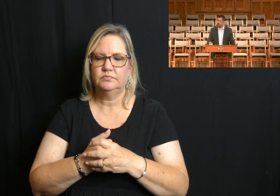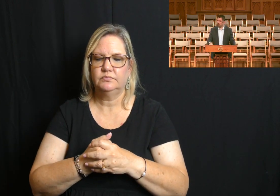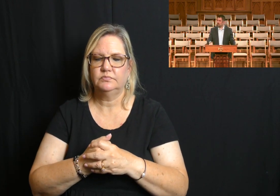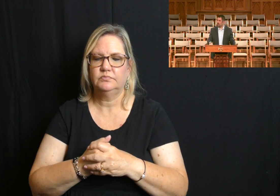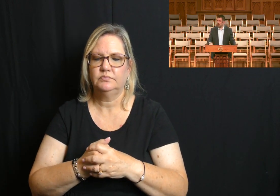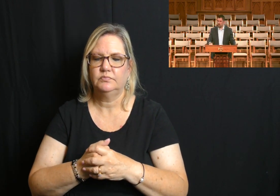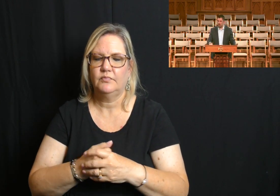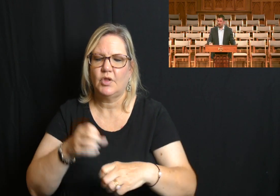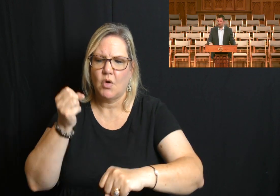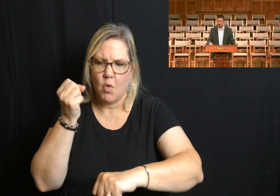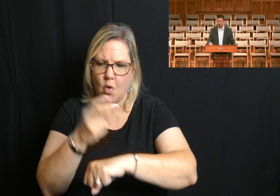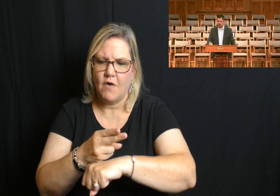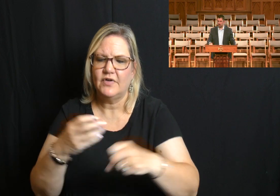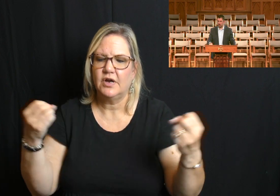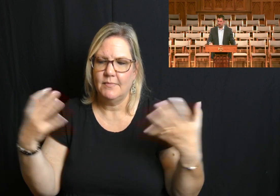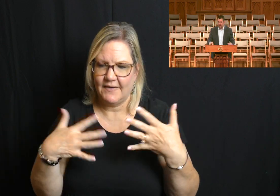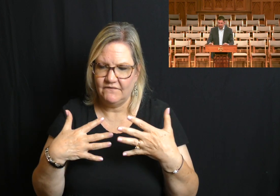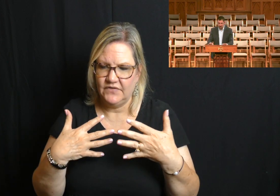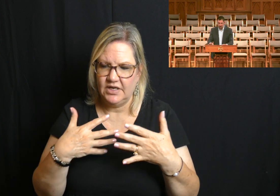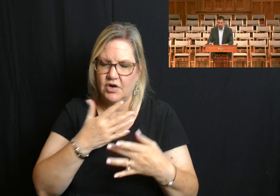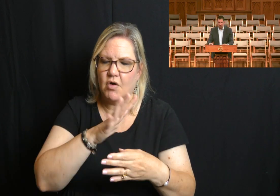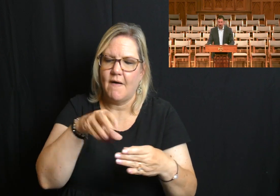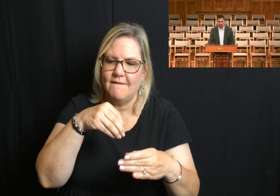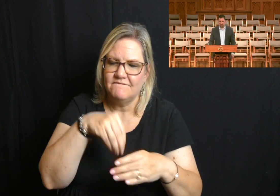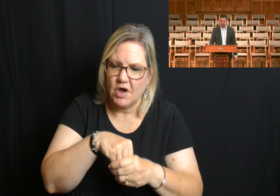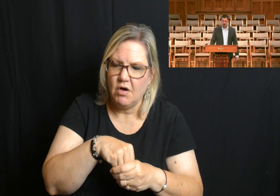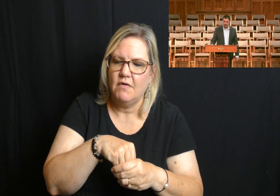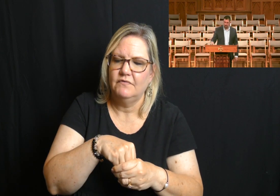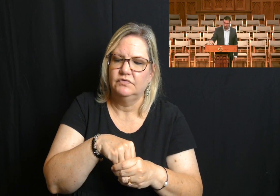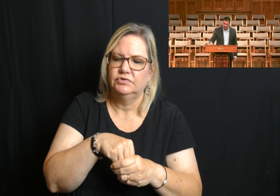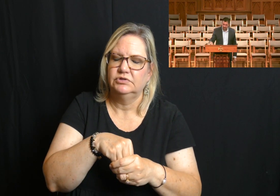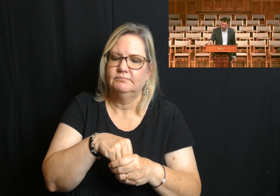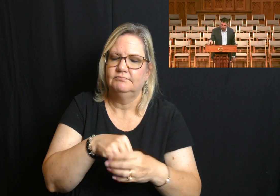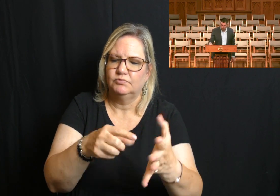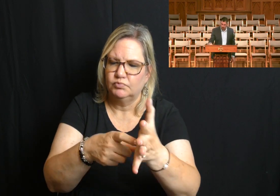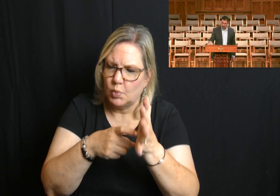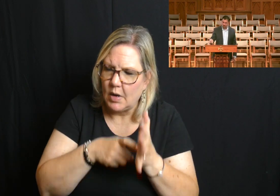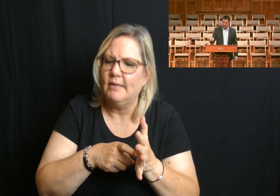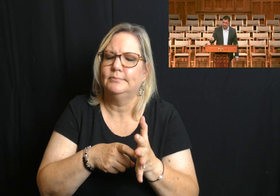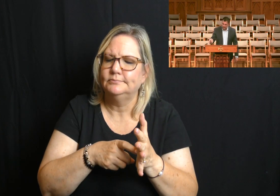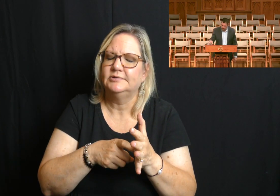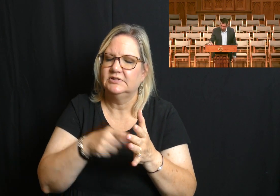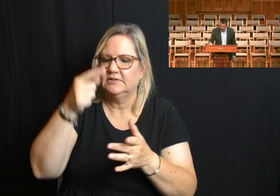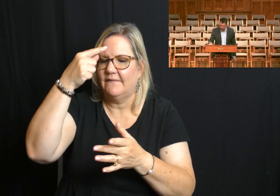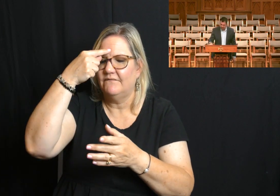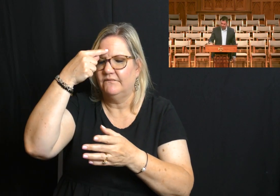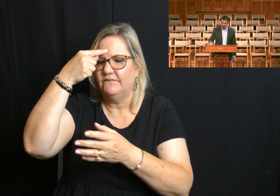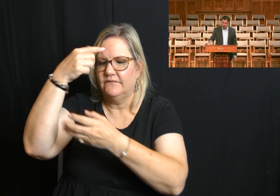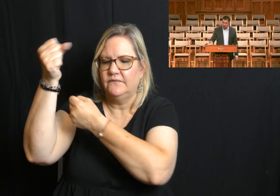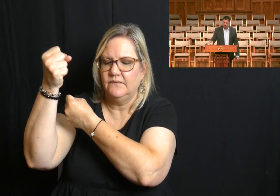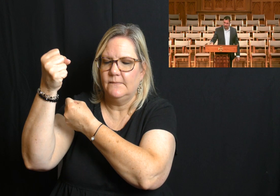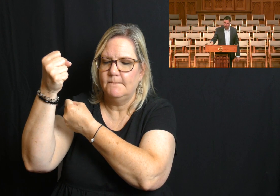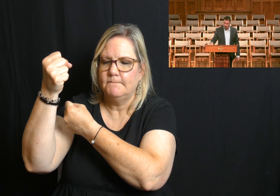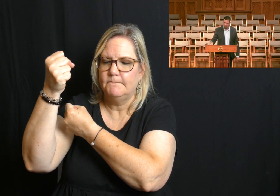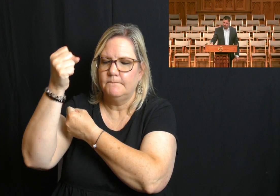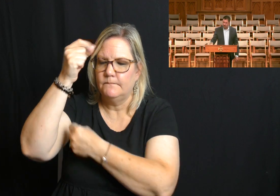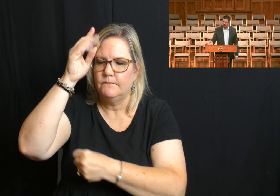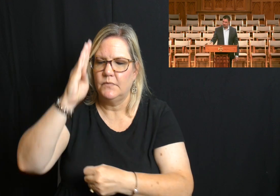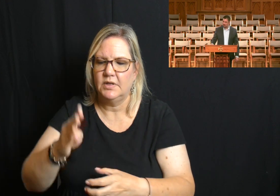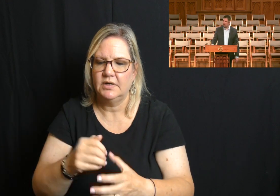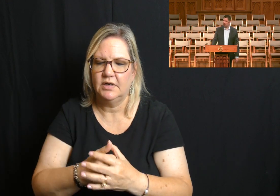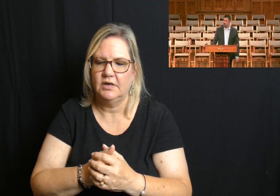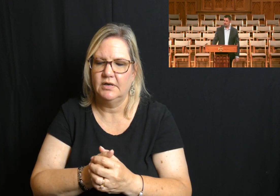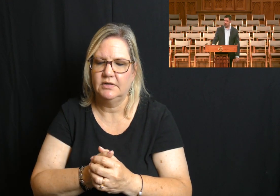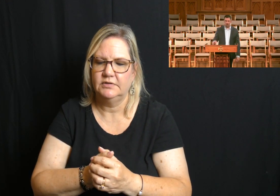our faith in the God Almighty. By turning our eyes to God and placing our trust in His promises, we can overcome